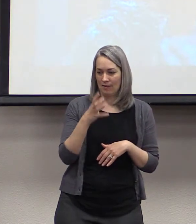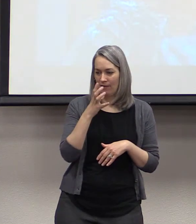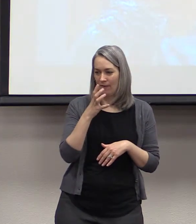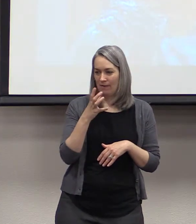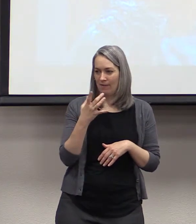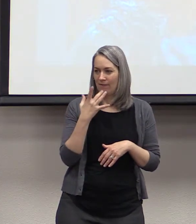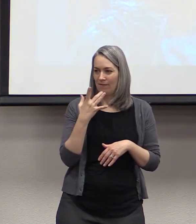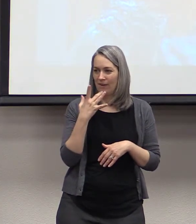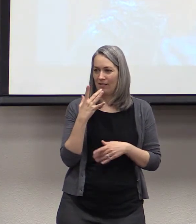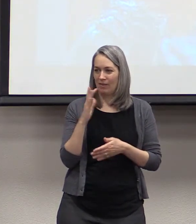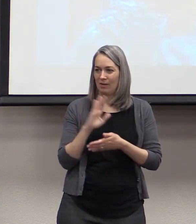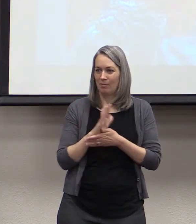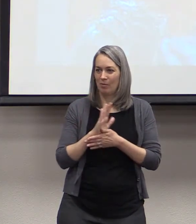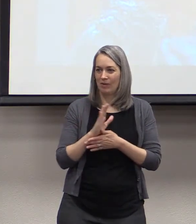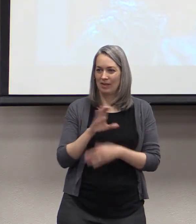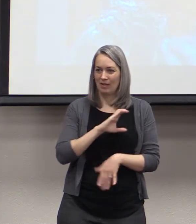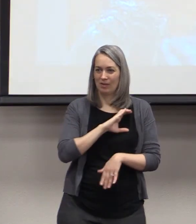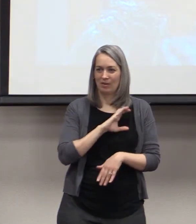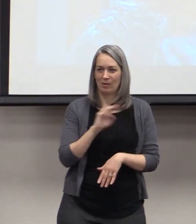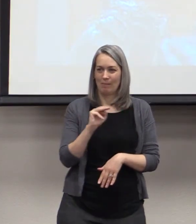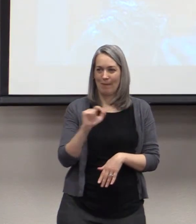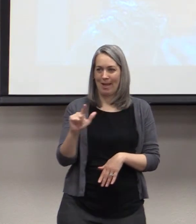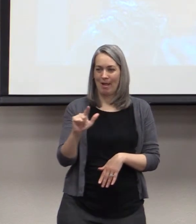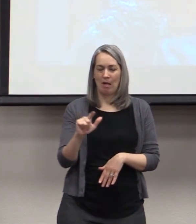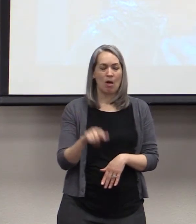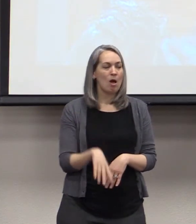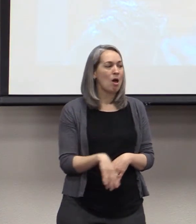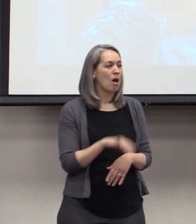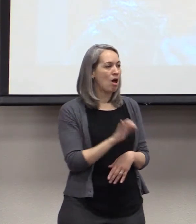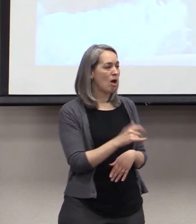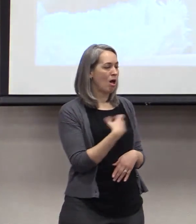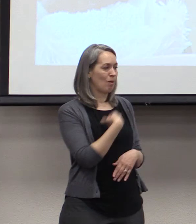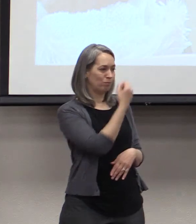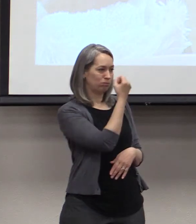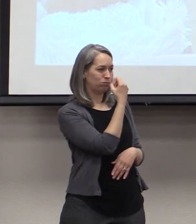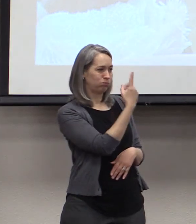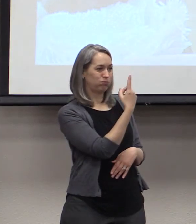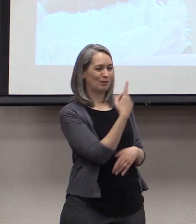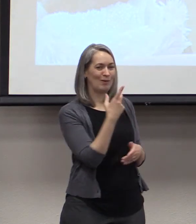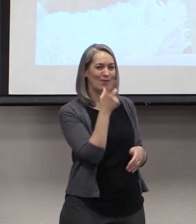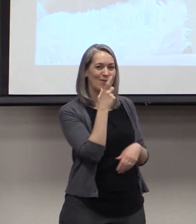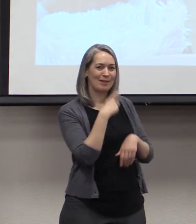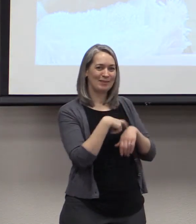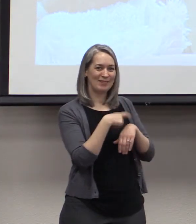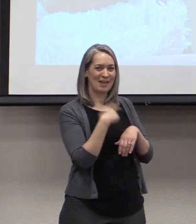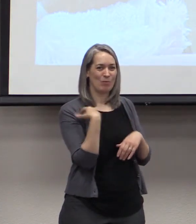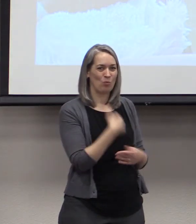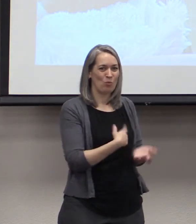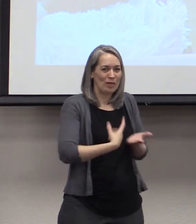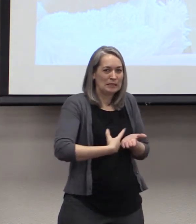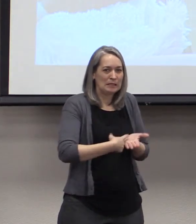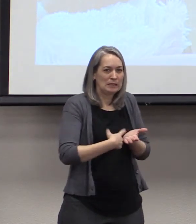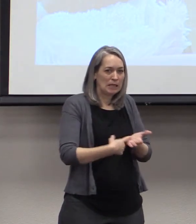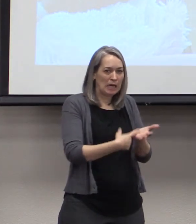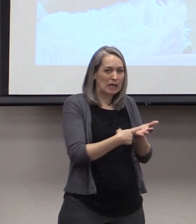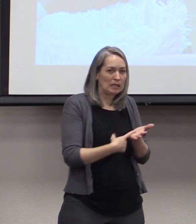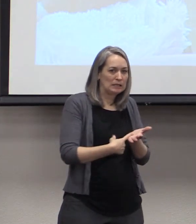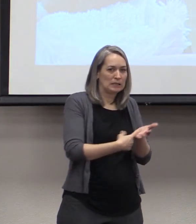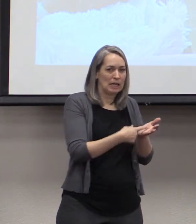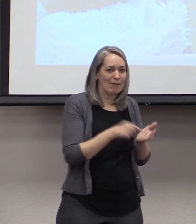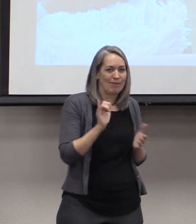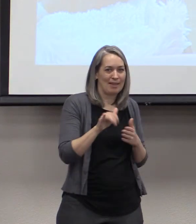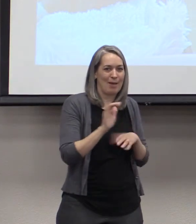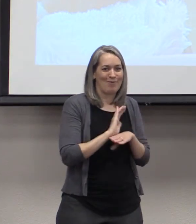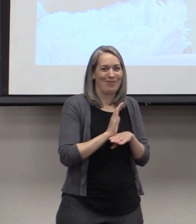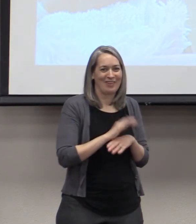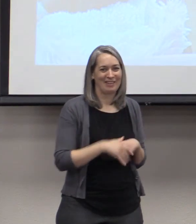like, I know what you're talking about now. And so we spent the entire lunch discussing Descendants, the movies.